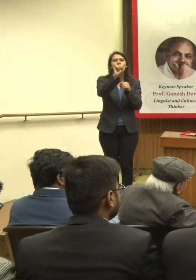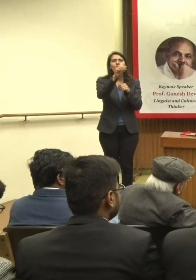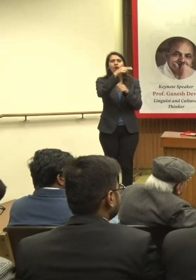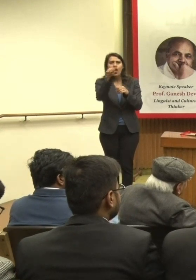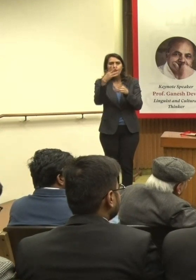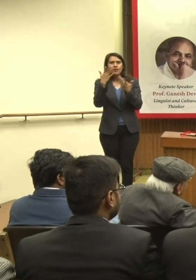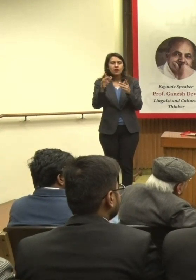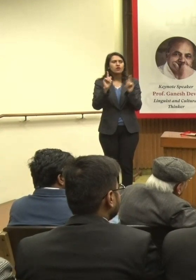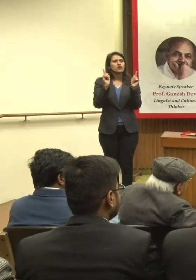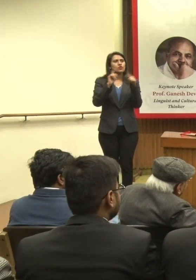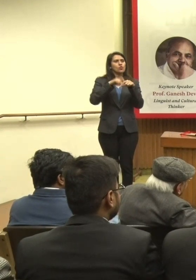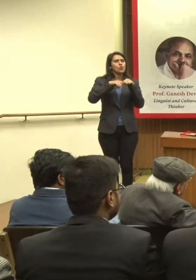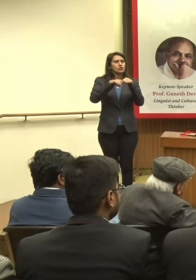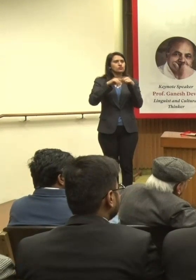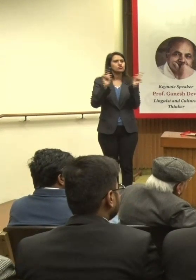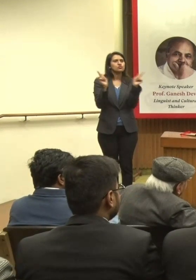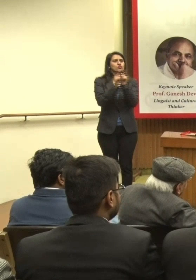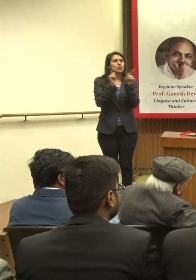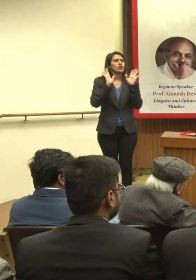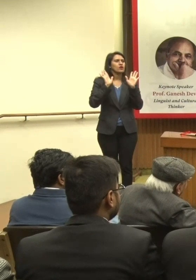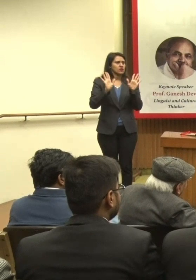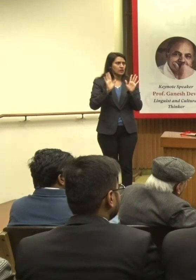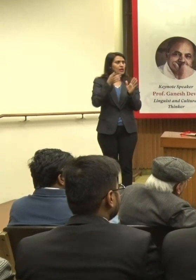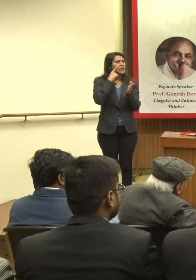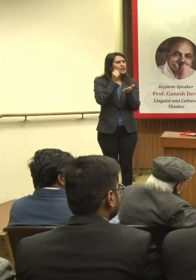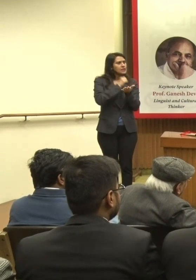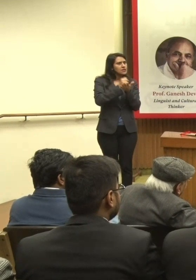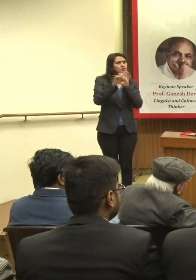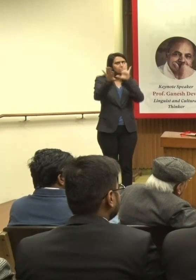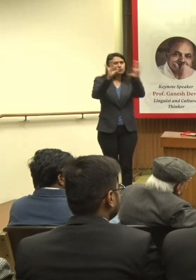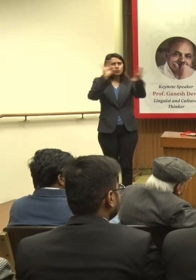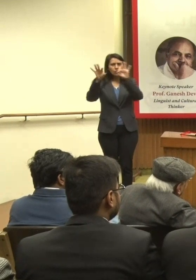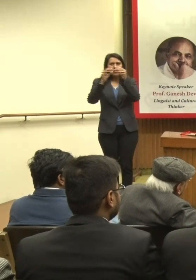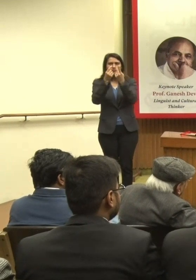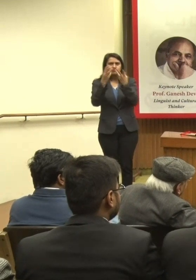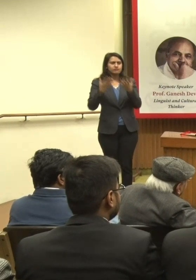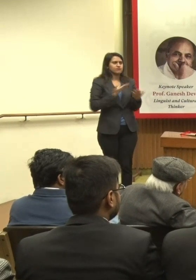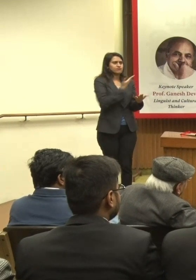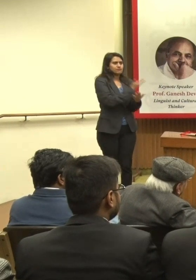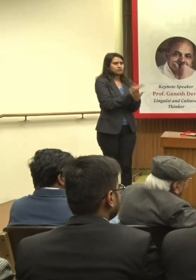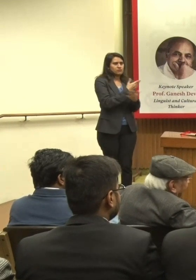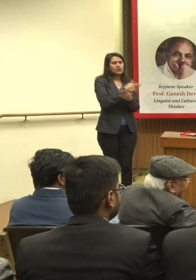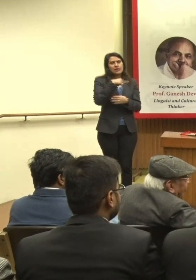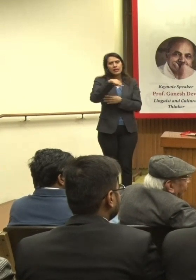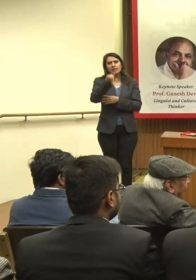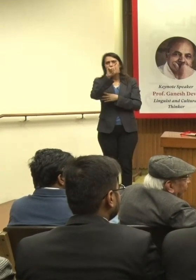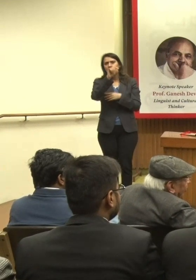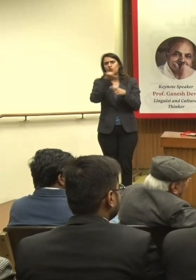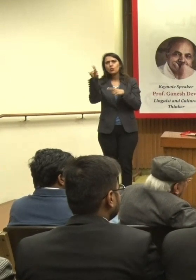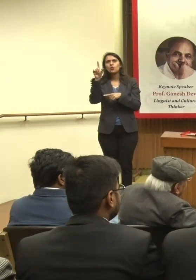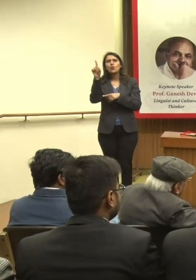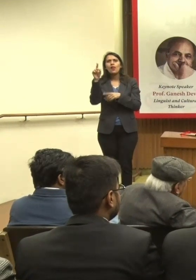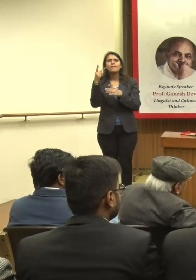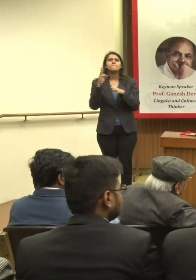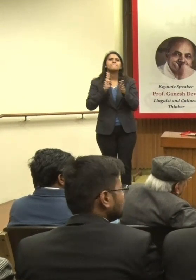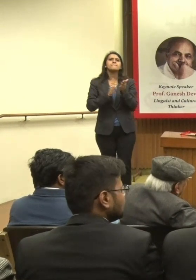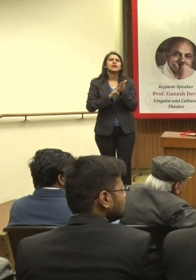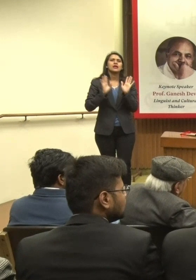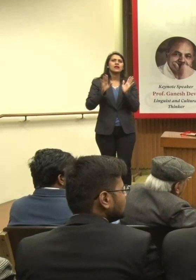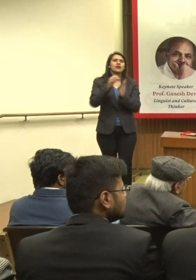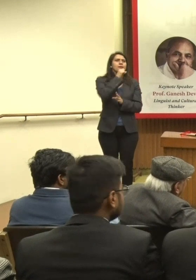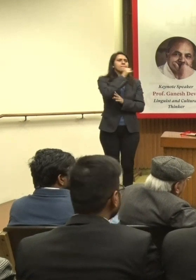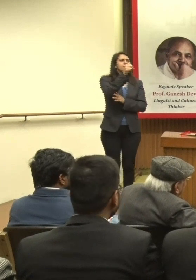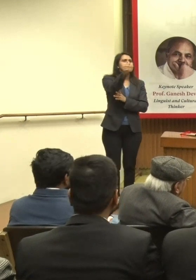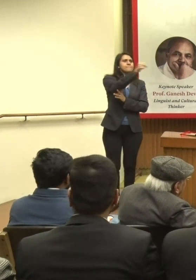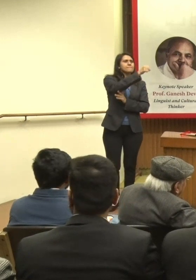brief, and then we'll try and fit in as many as possible in the next 10-12 minutes. Yeah, if there's a mic that